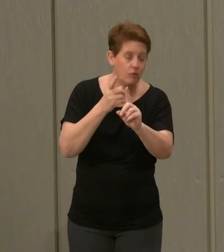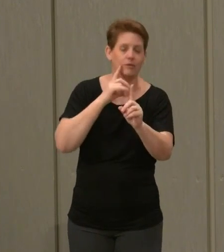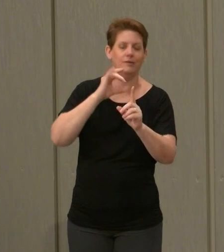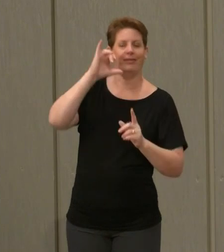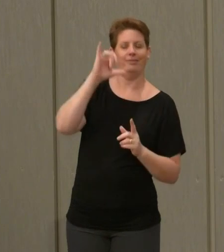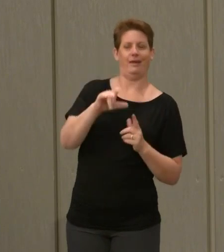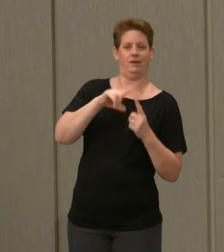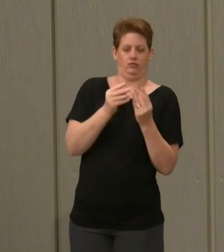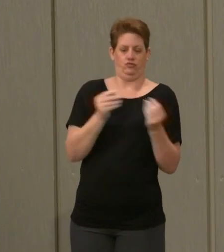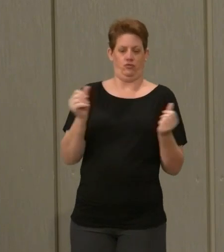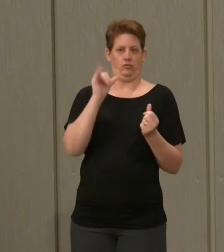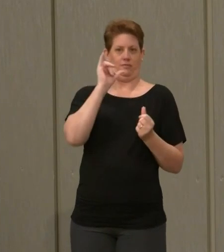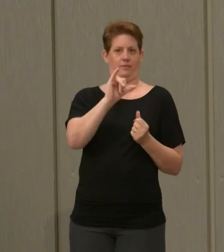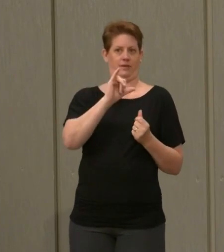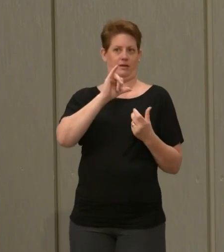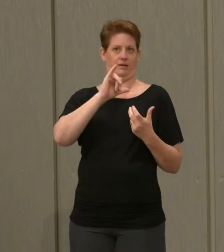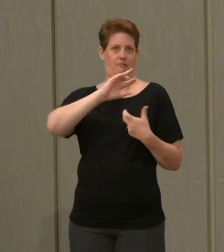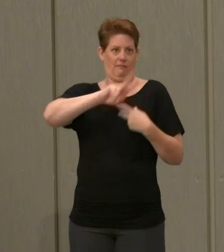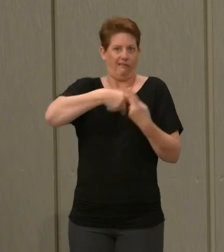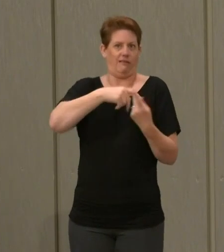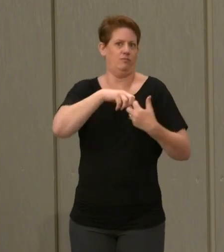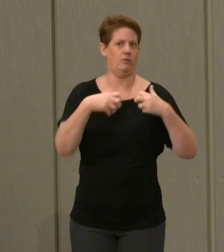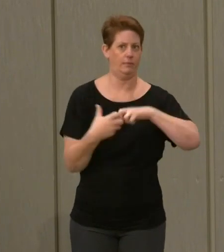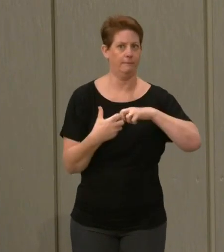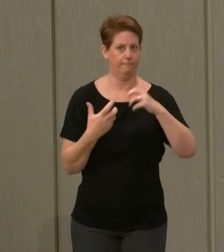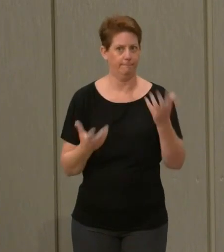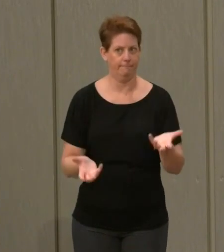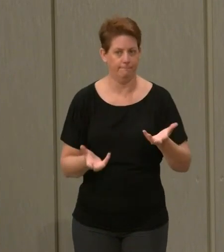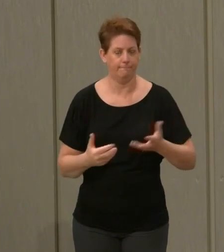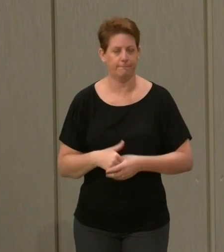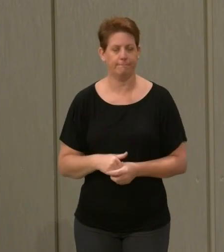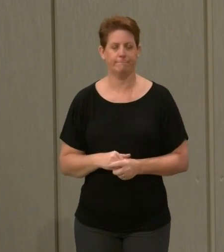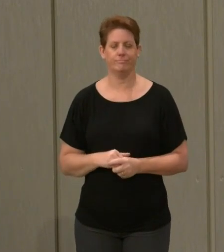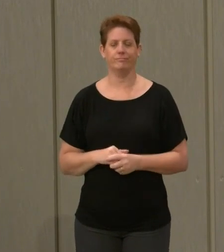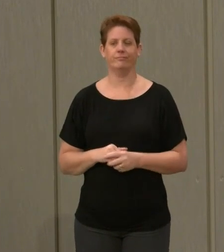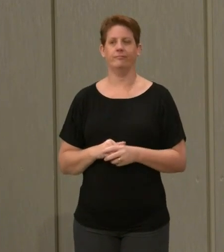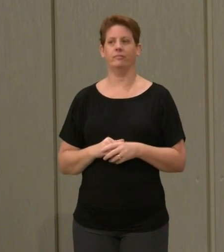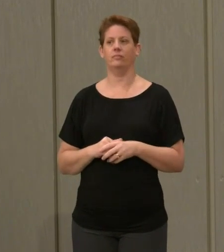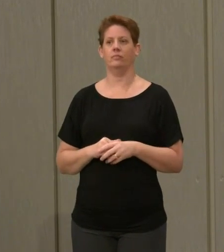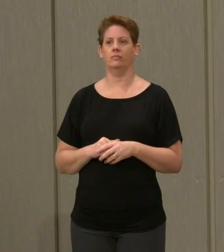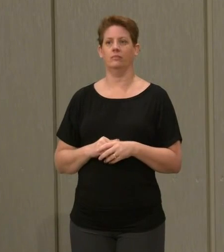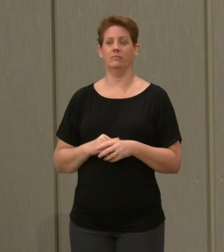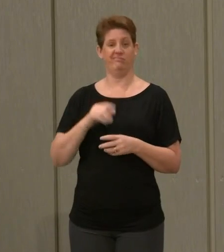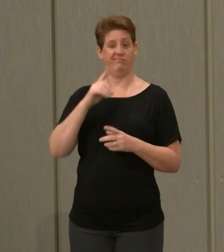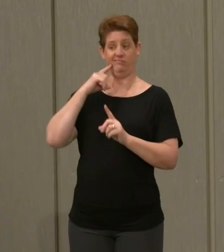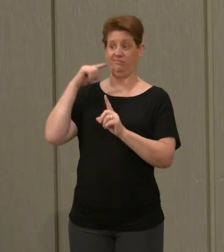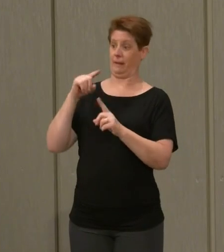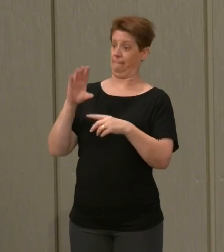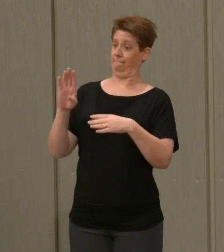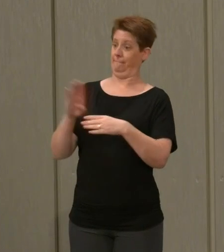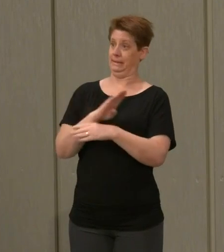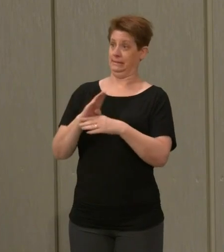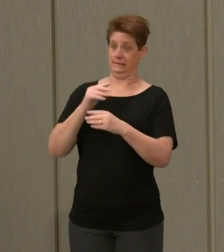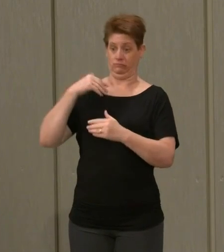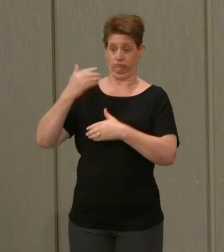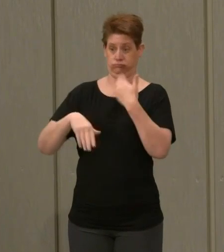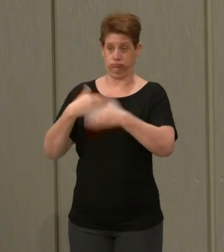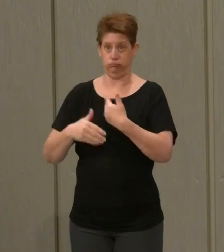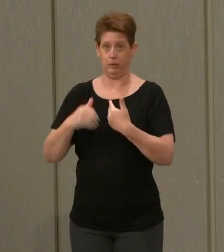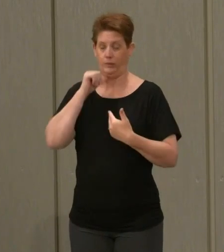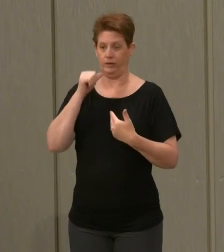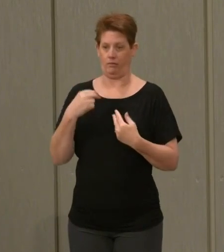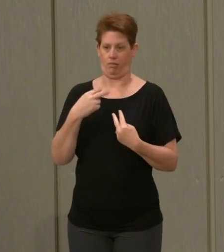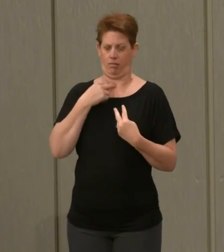to solve these problems and see that we get business going and that we don't handicap